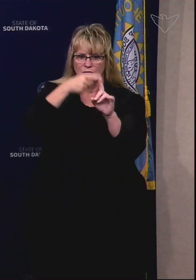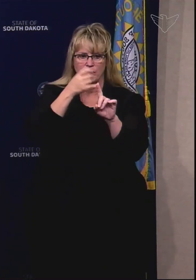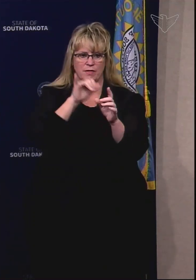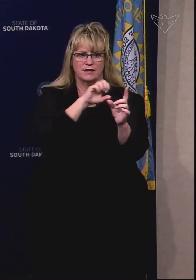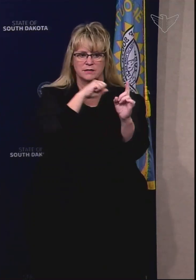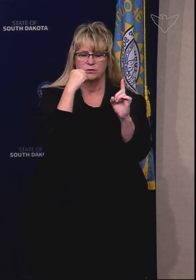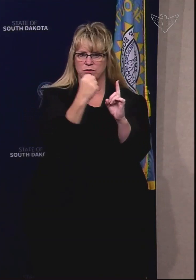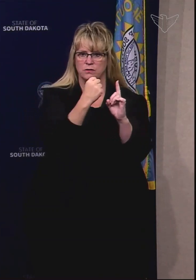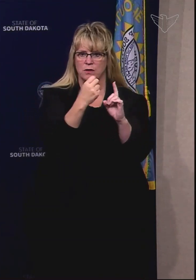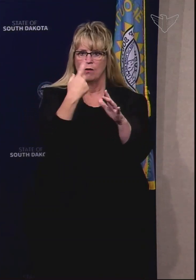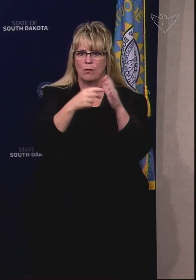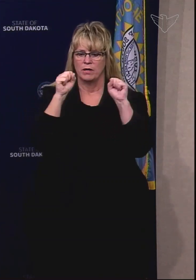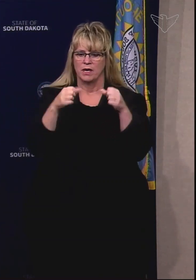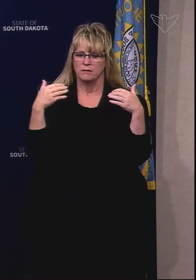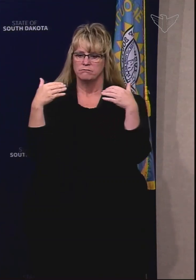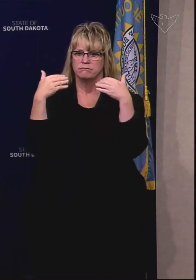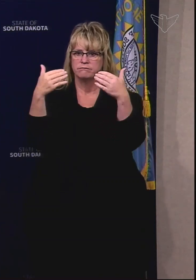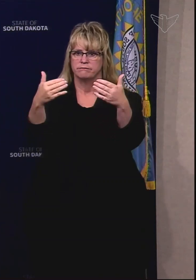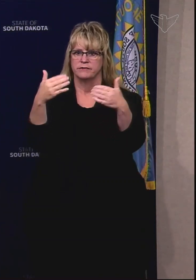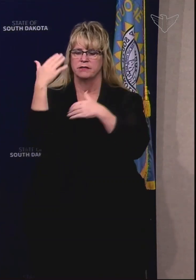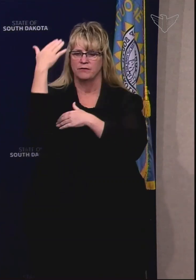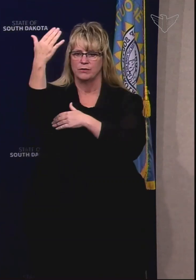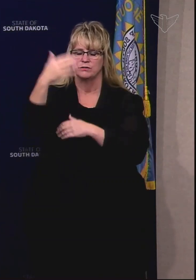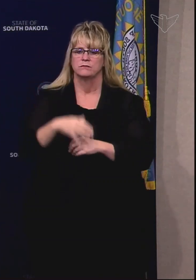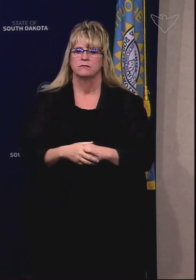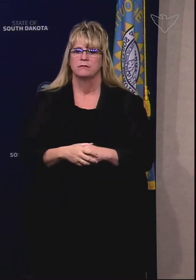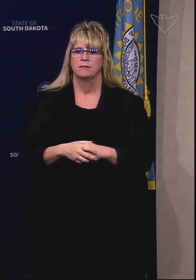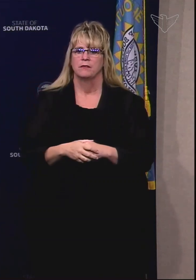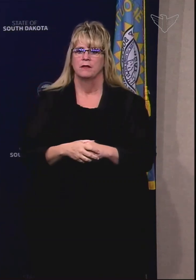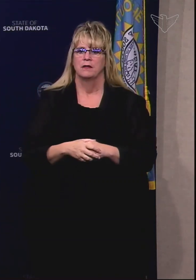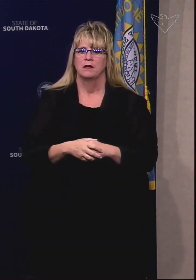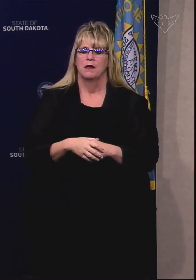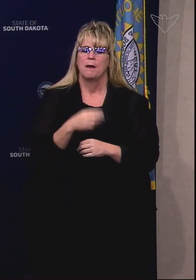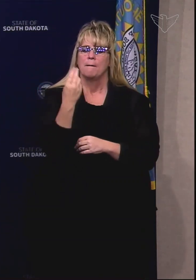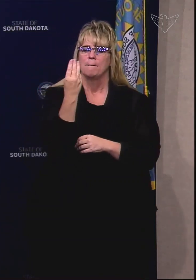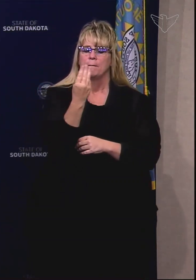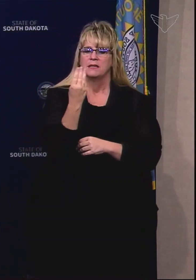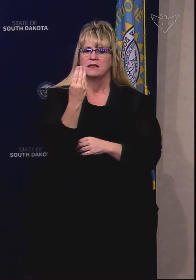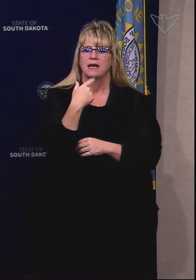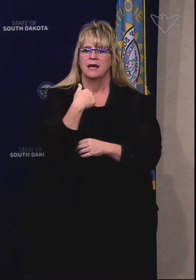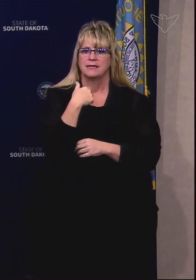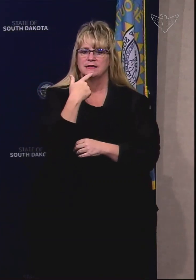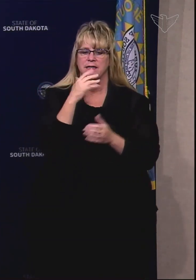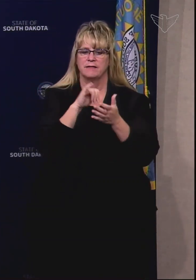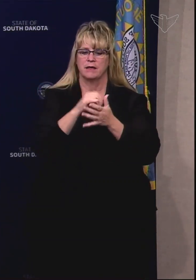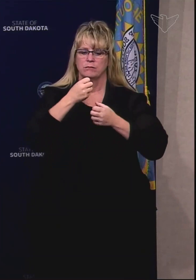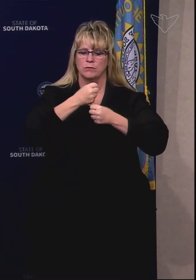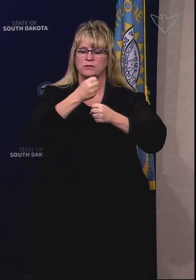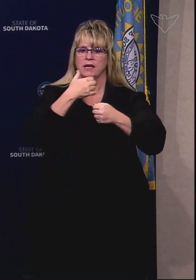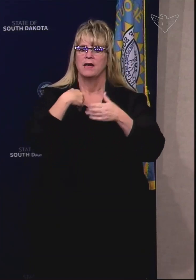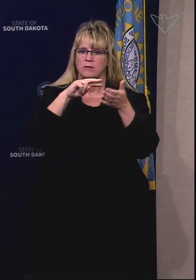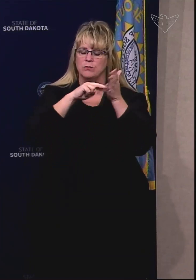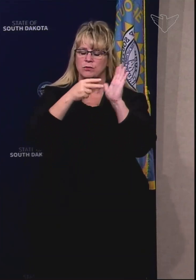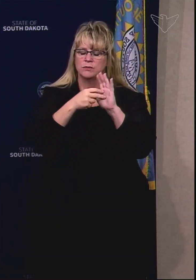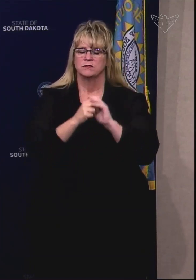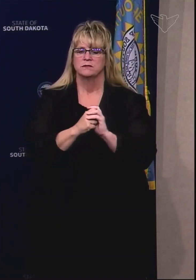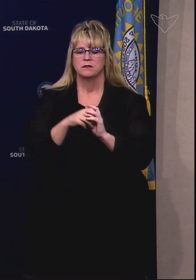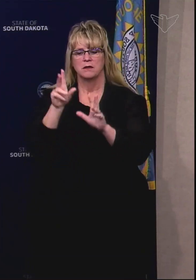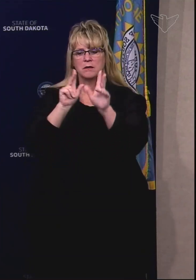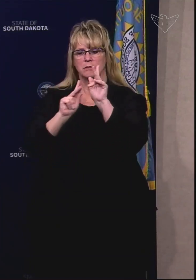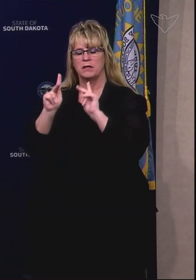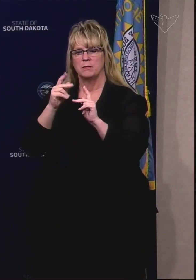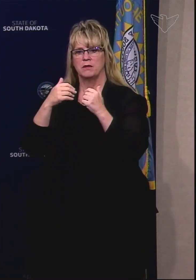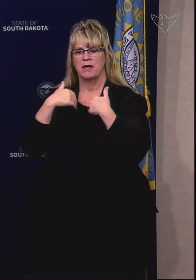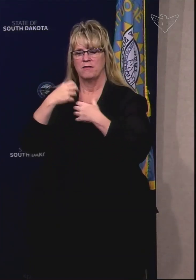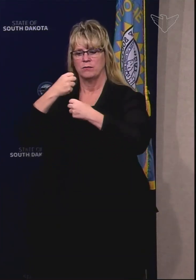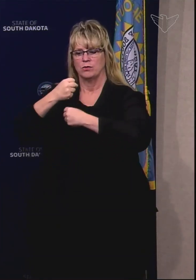our path forward can be. As I said on Monday, protests have a purpose. People protest when they feel like they're